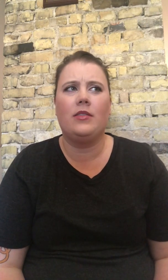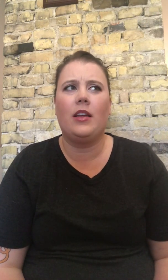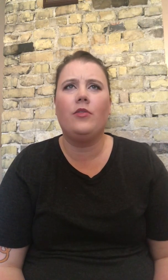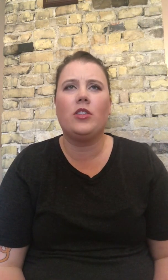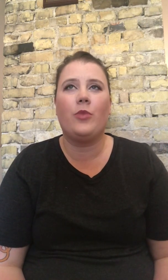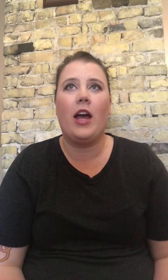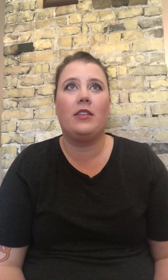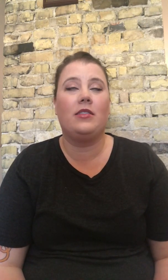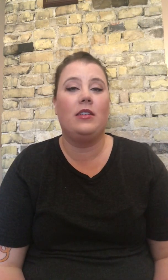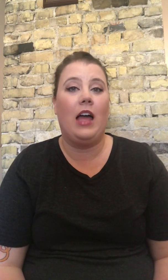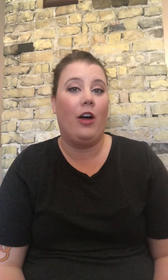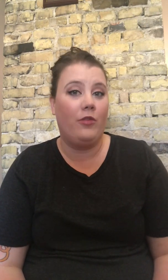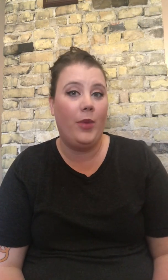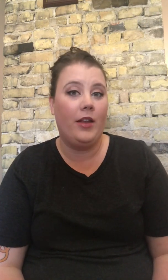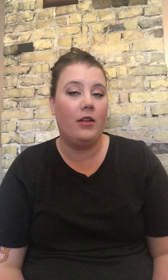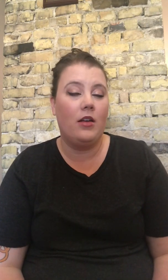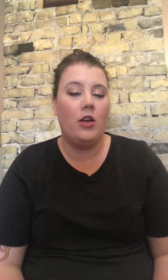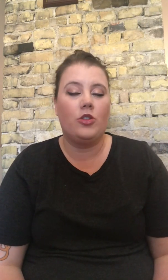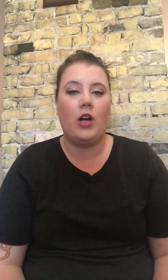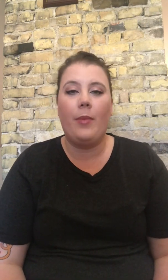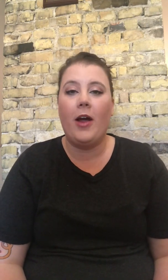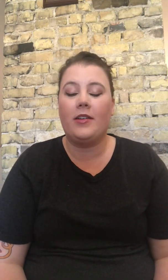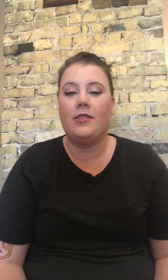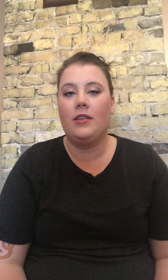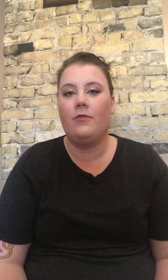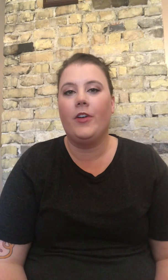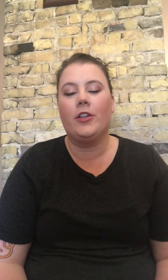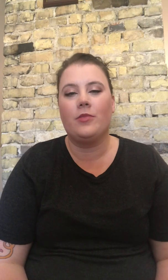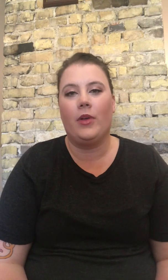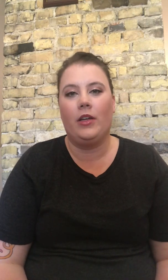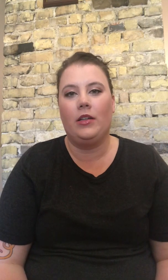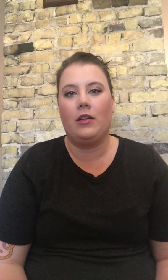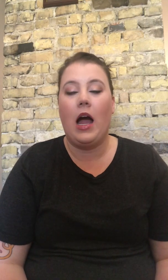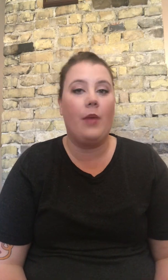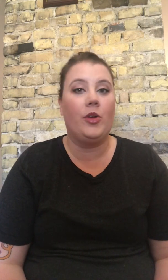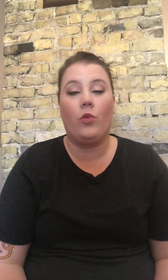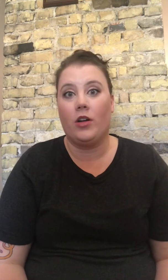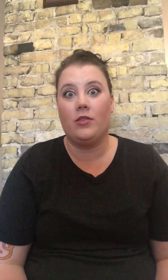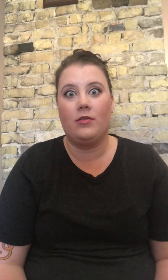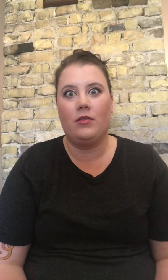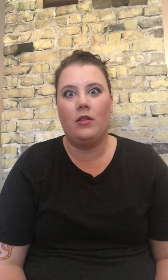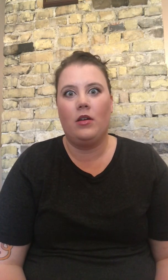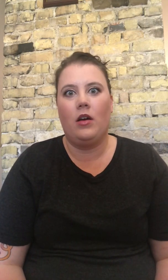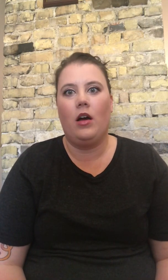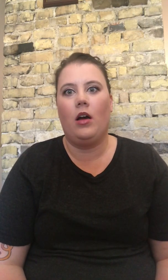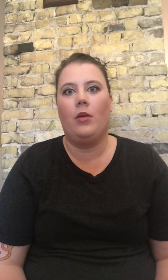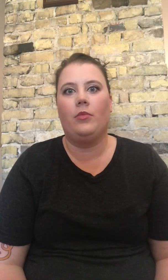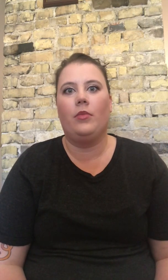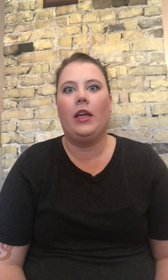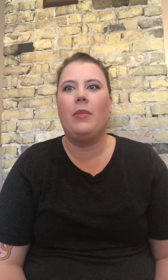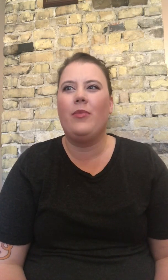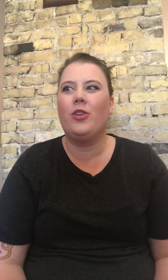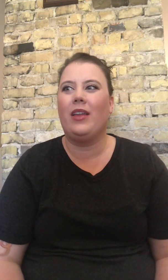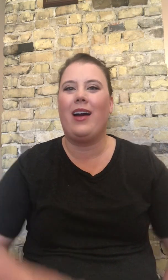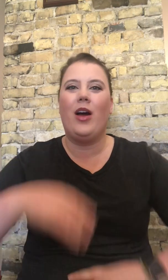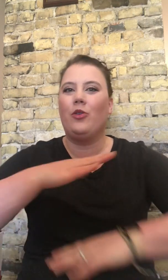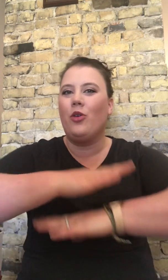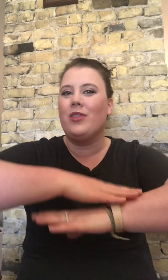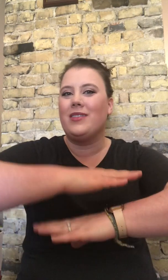of just practicing the alphabet, try practicing finger spelling common words. Like maybe you're like, I don't know the sign